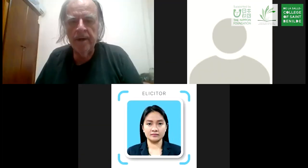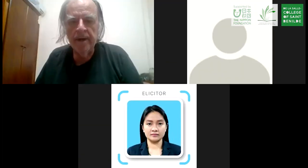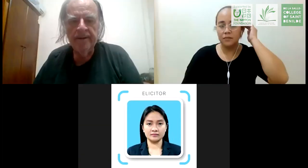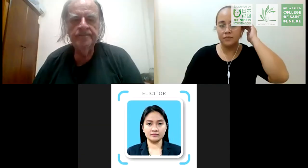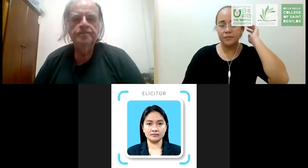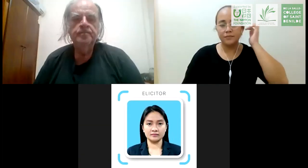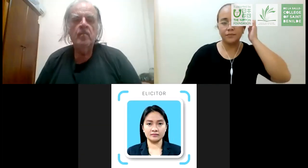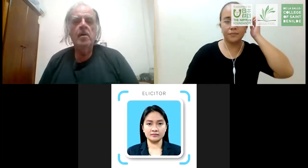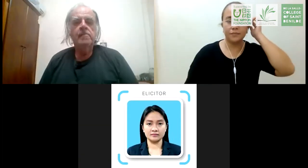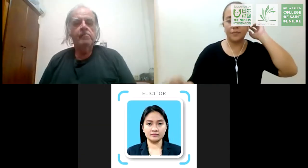Okay.